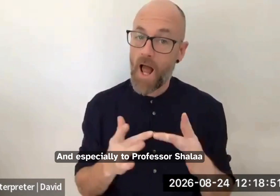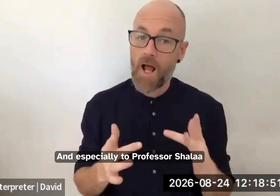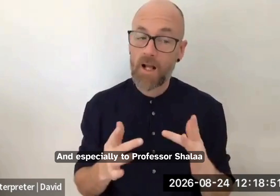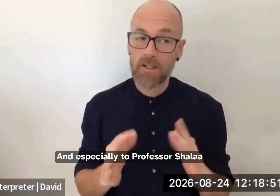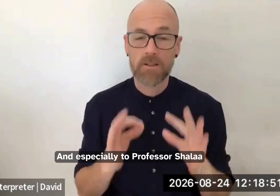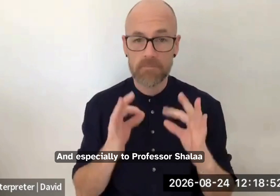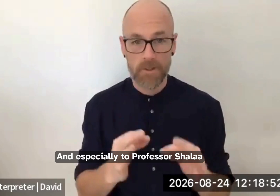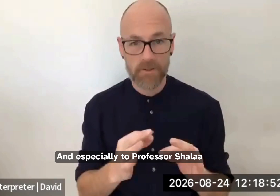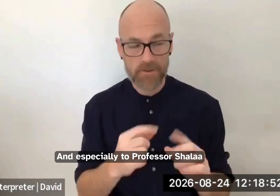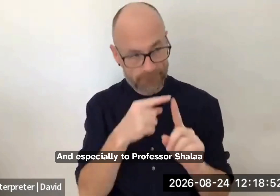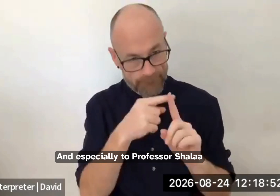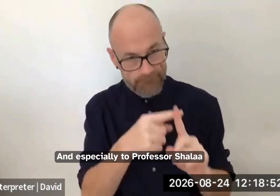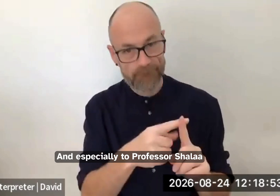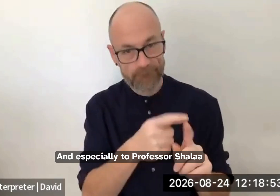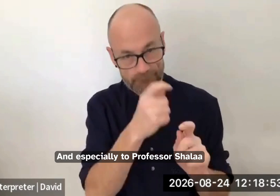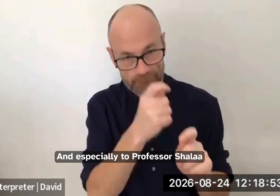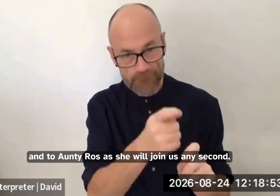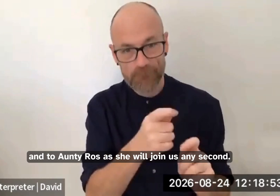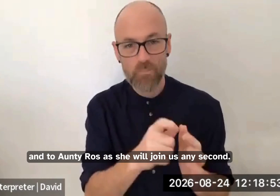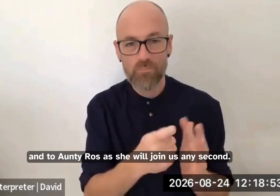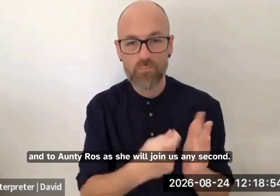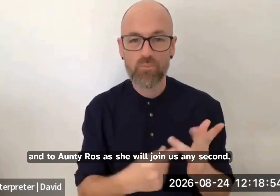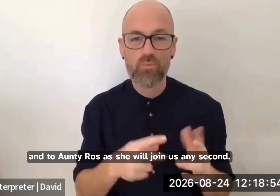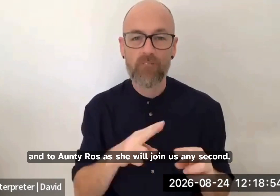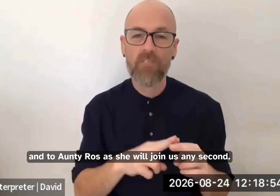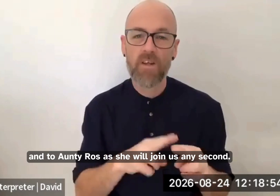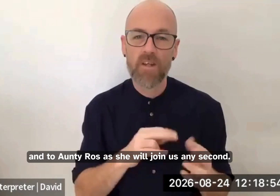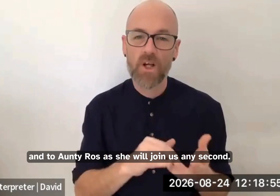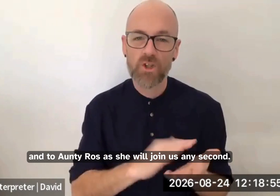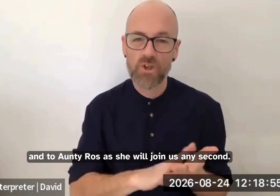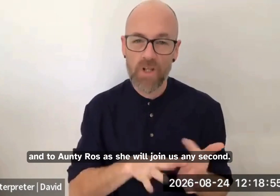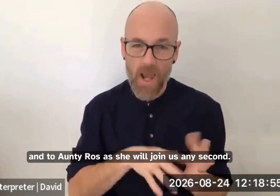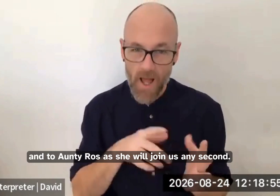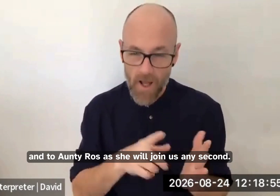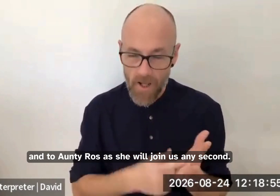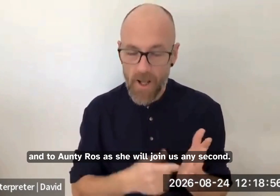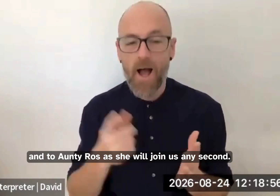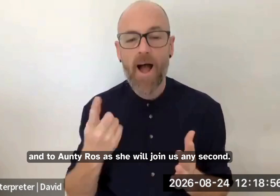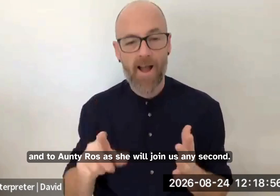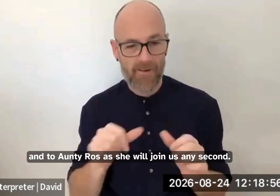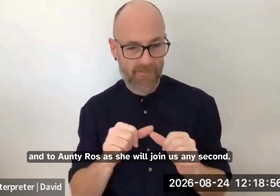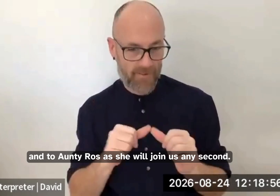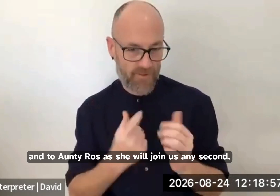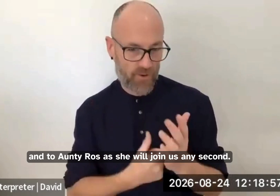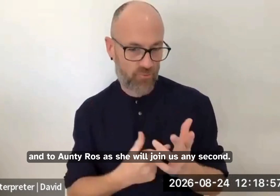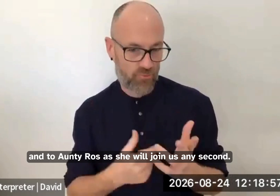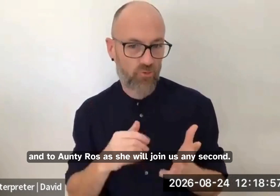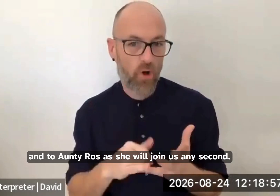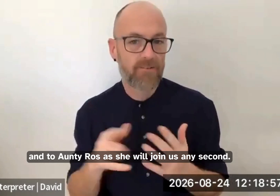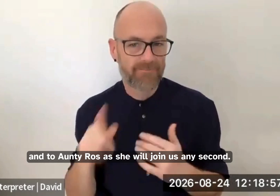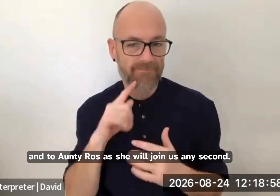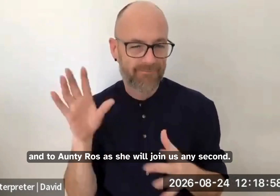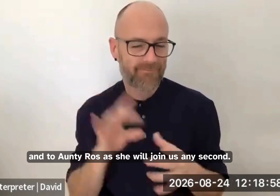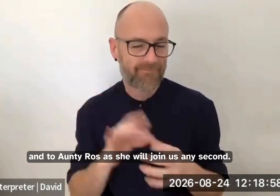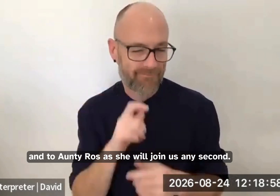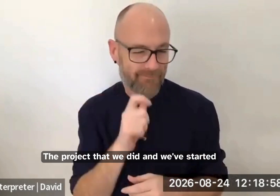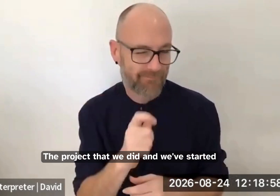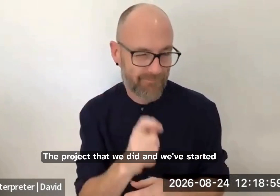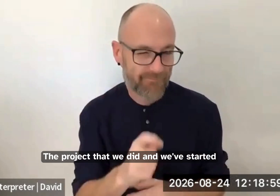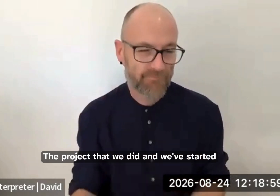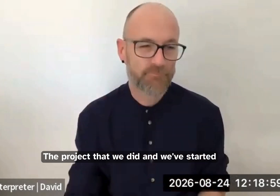especially to Professor Shalar and to Auntie Ros, as she will join us any